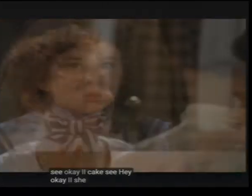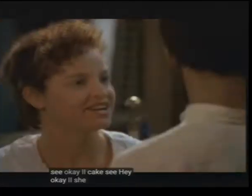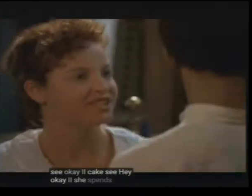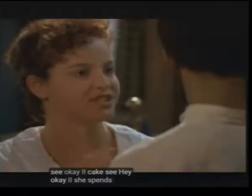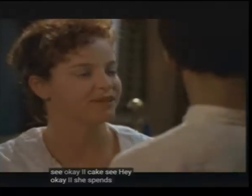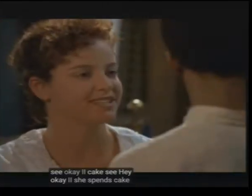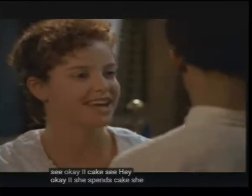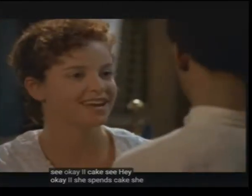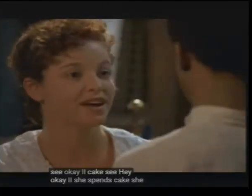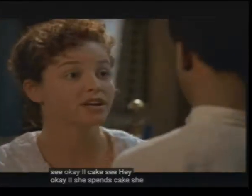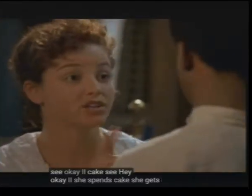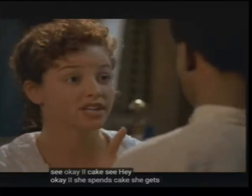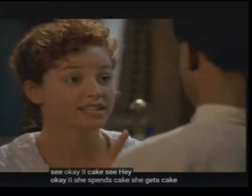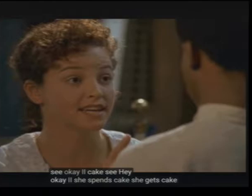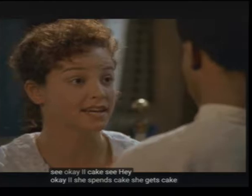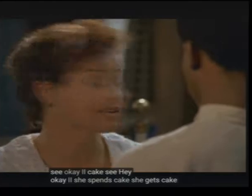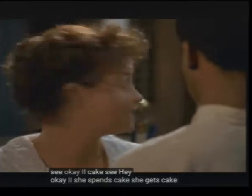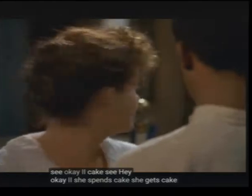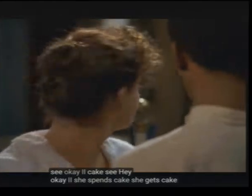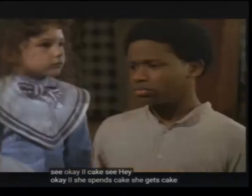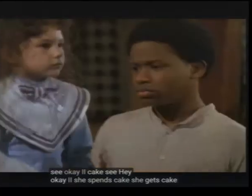She spells cake, she gets cake.